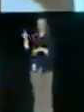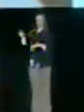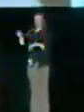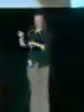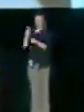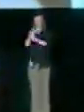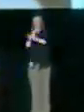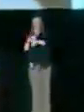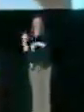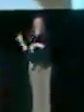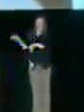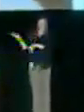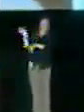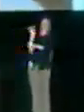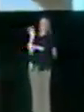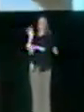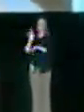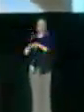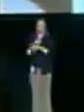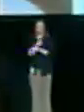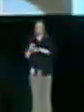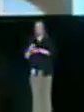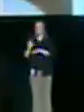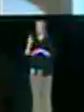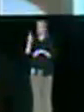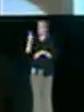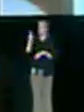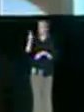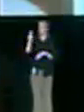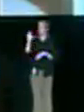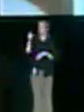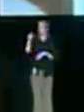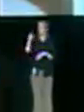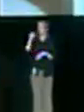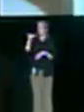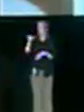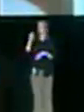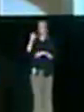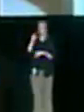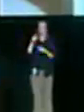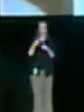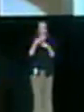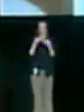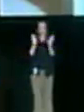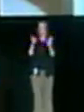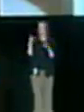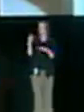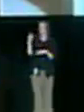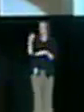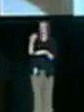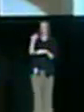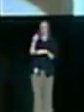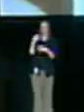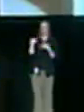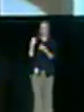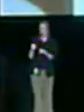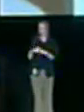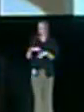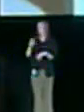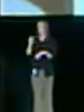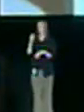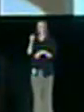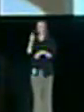you can help answer. So Dr. Charity Dean with Public Health, of course, Sheriff Rob Lewin, Edison, if we